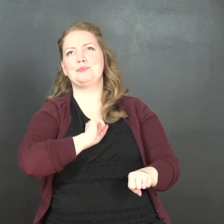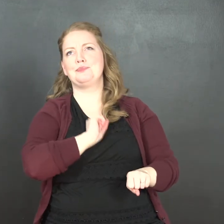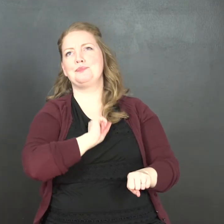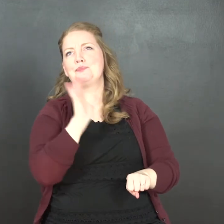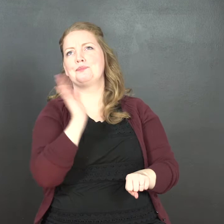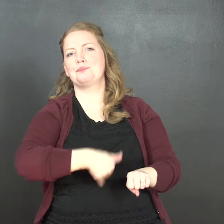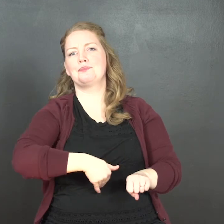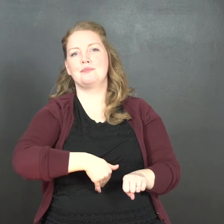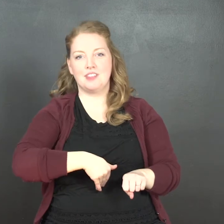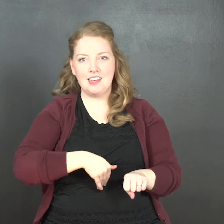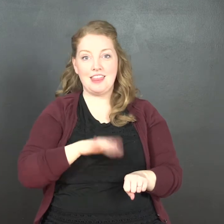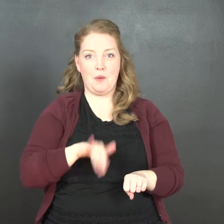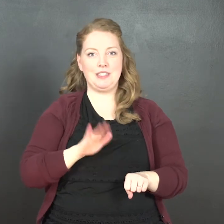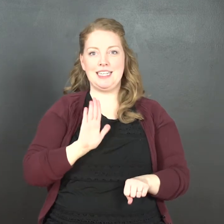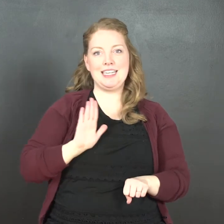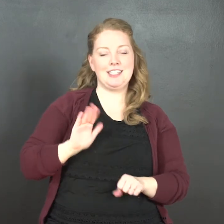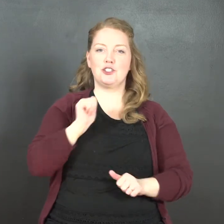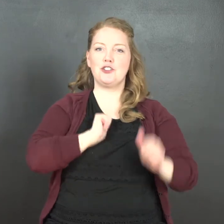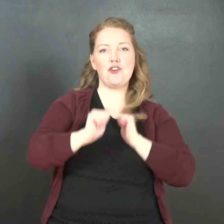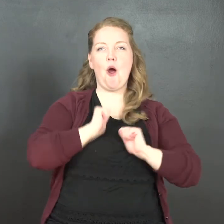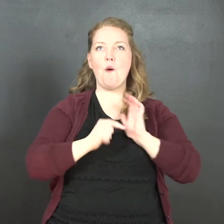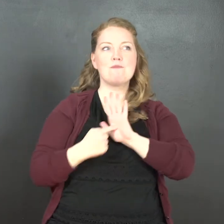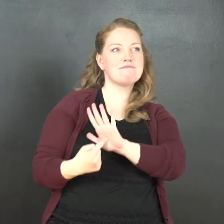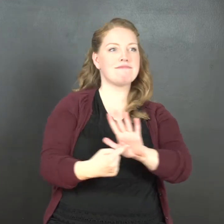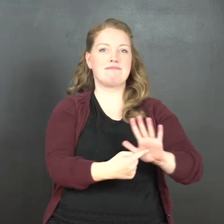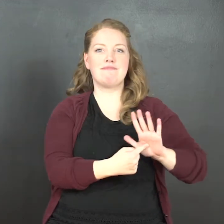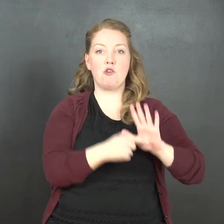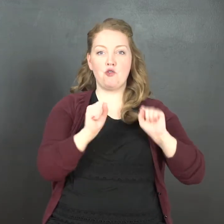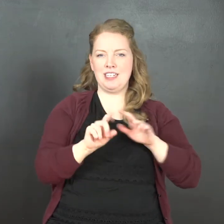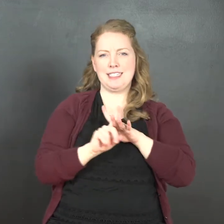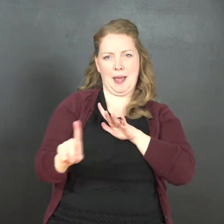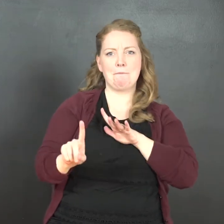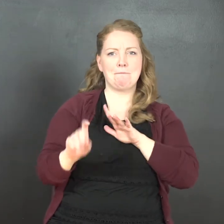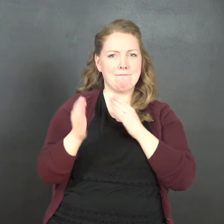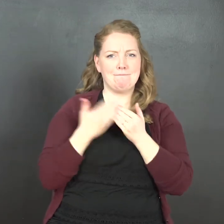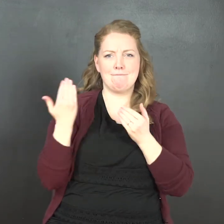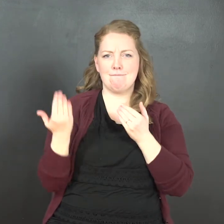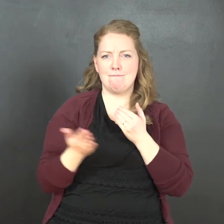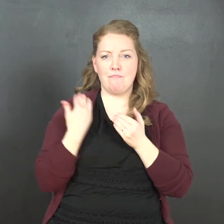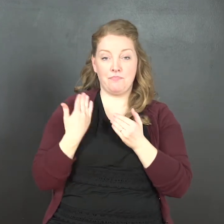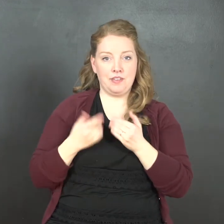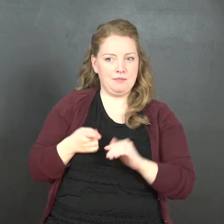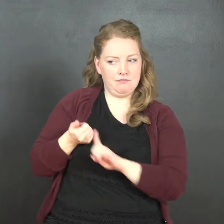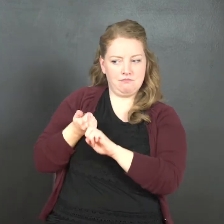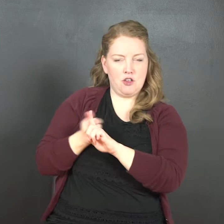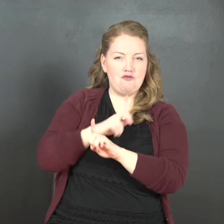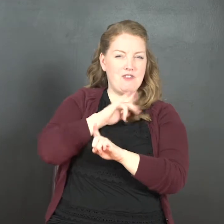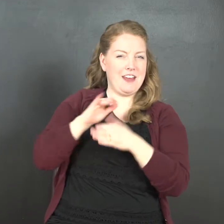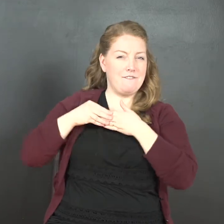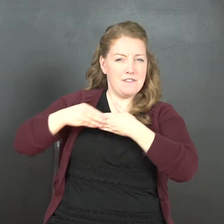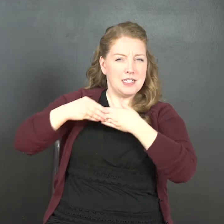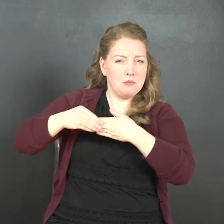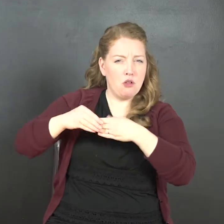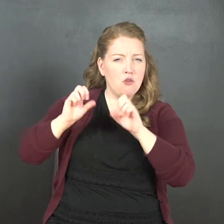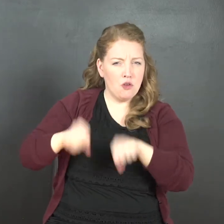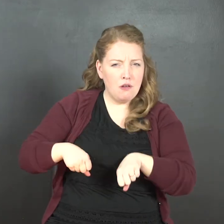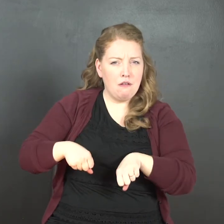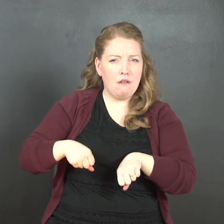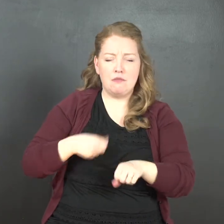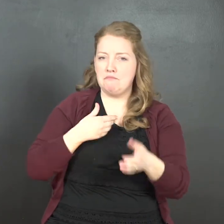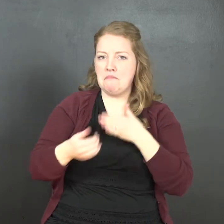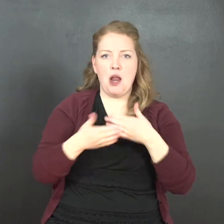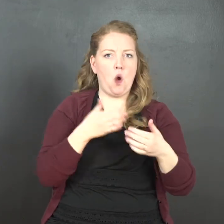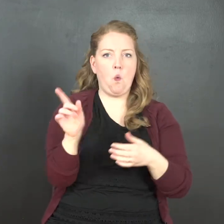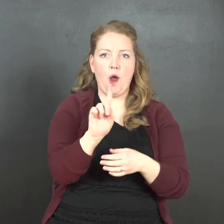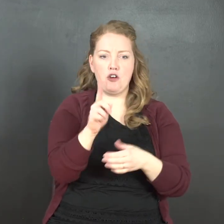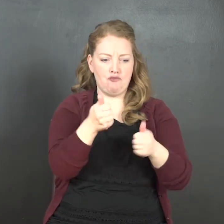his, that was his show. And so they said that he had the flexibility of an eel, that anywhere that they put